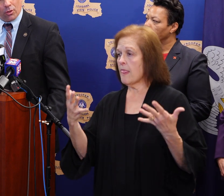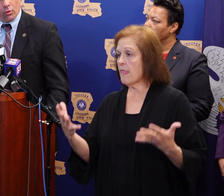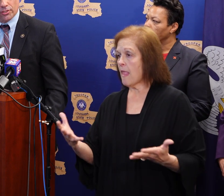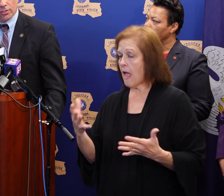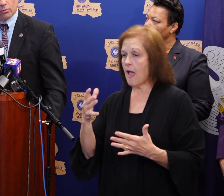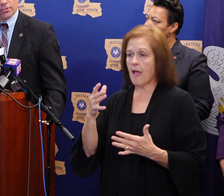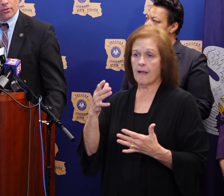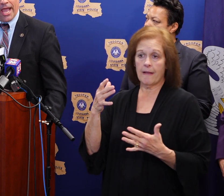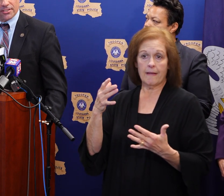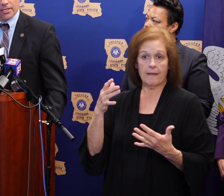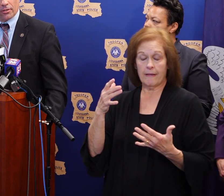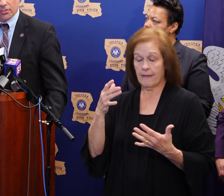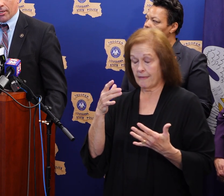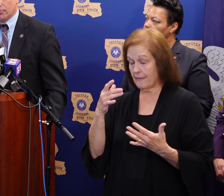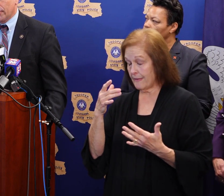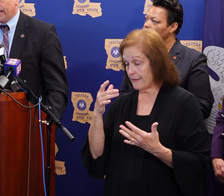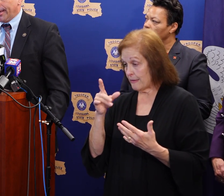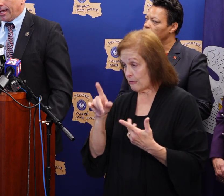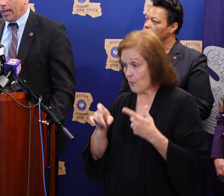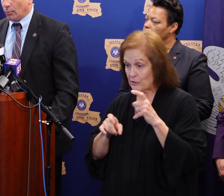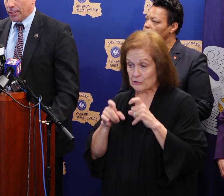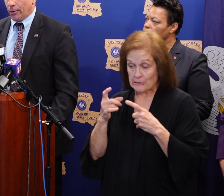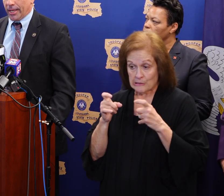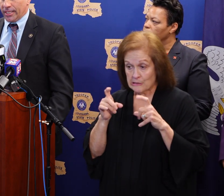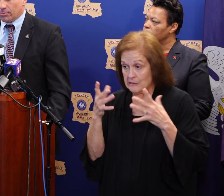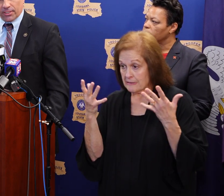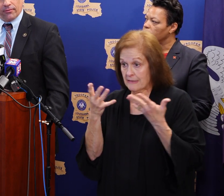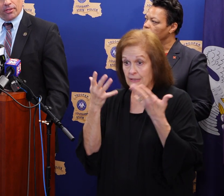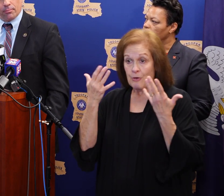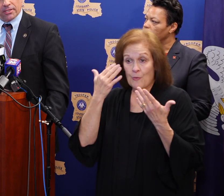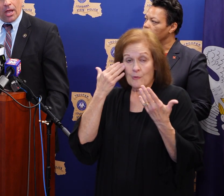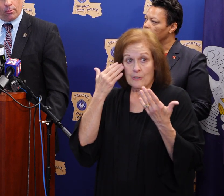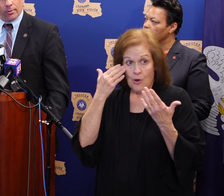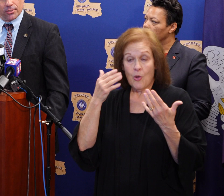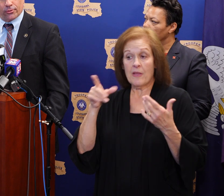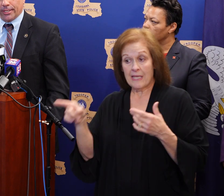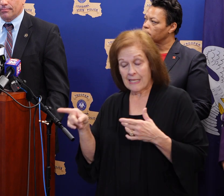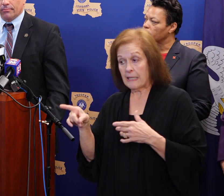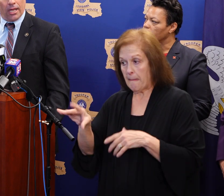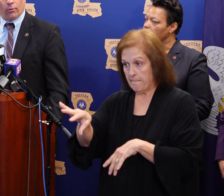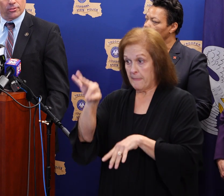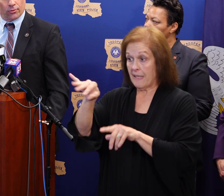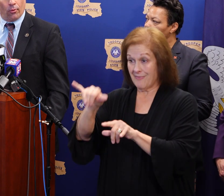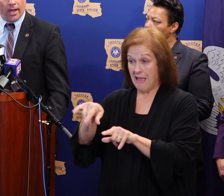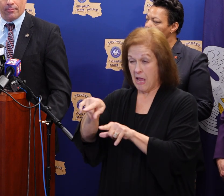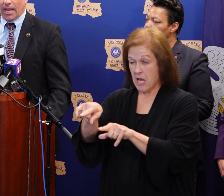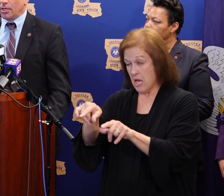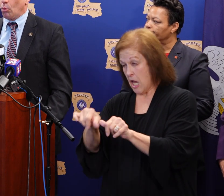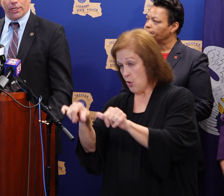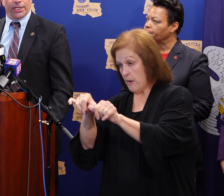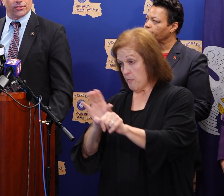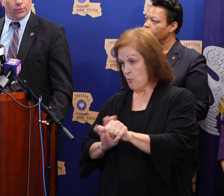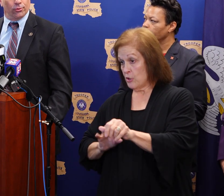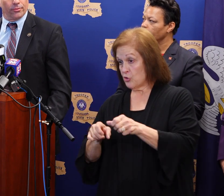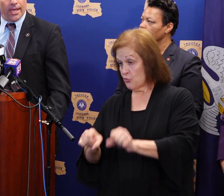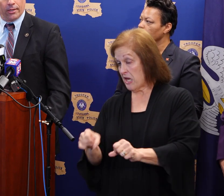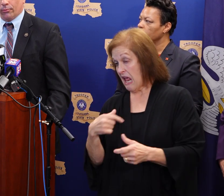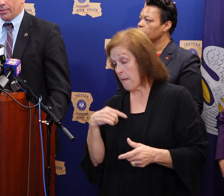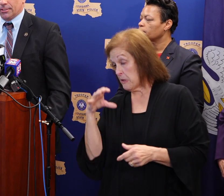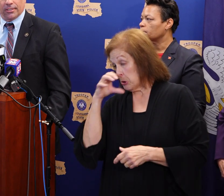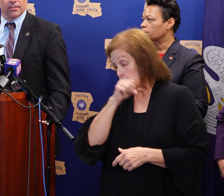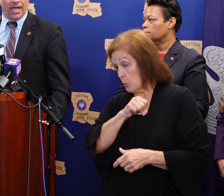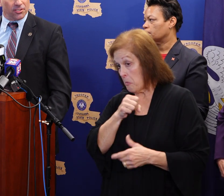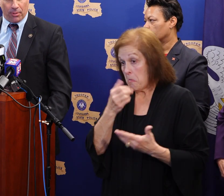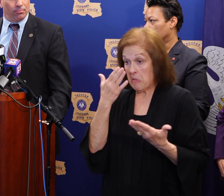a lot of questions we're still asking ourselves. We know that he specifically picked out Bourbon Street. Not quite sure why. I mean, I think one can assume that